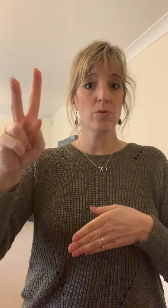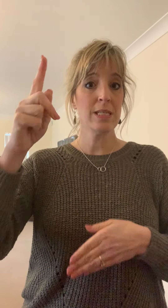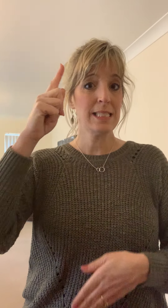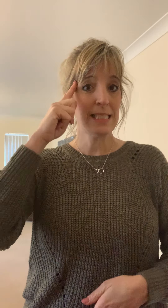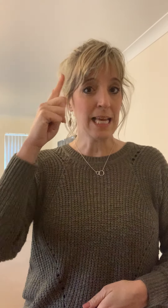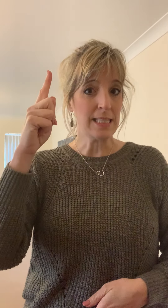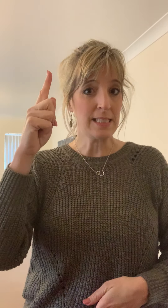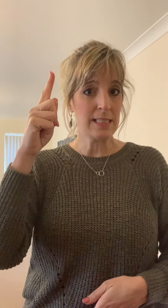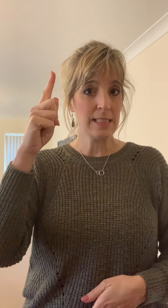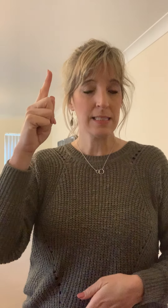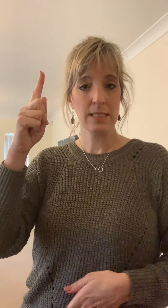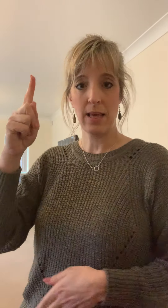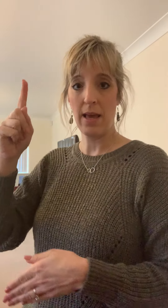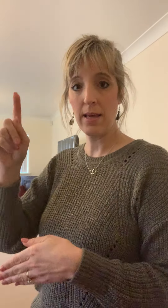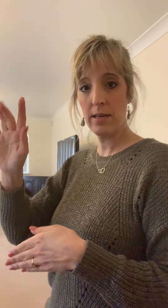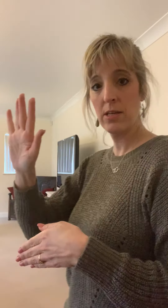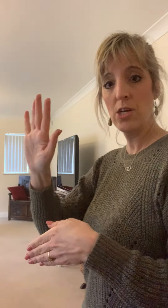$25.32. Okay,